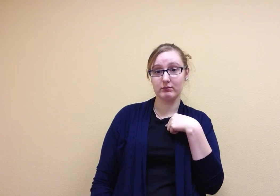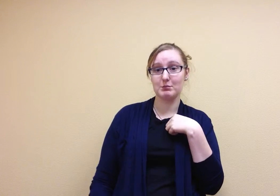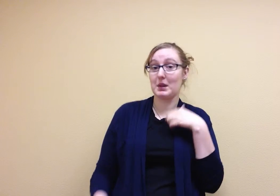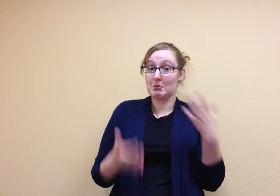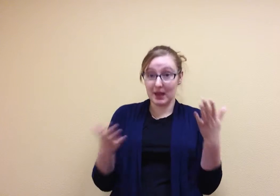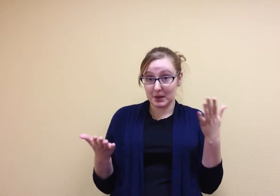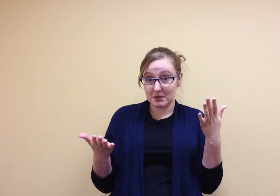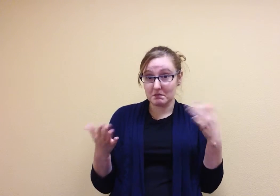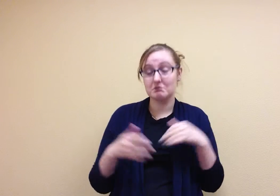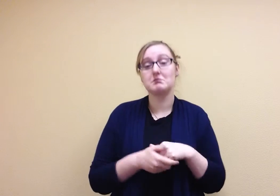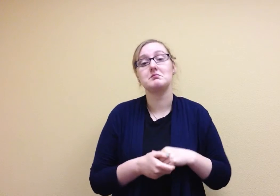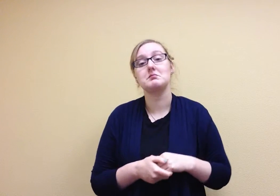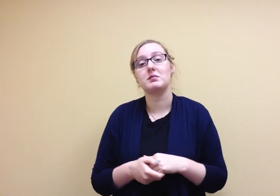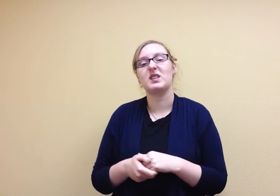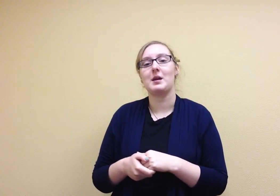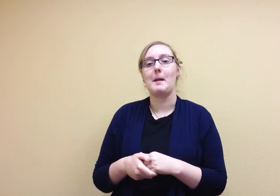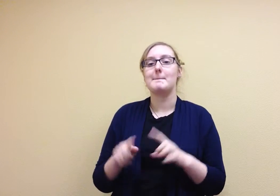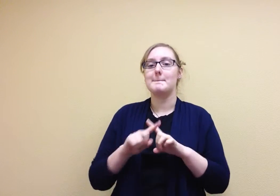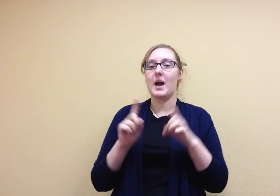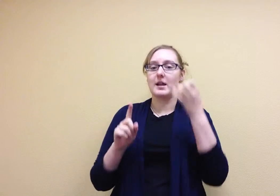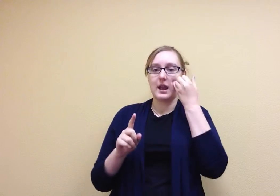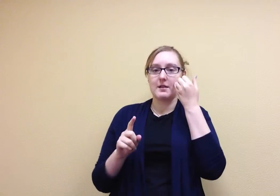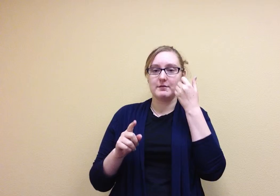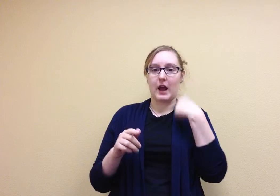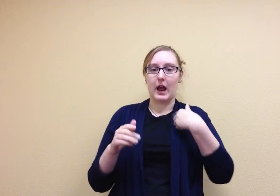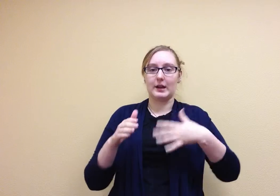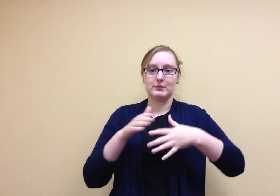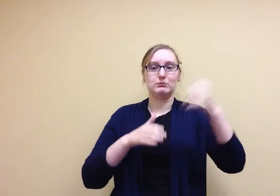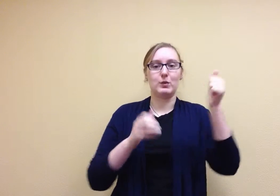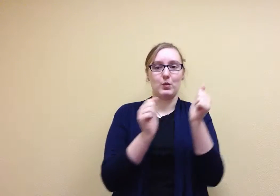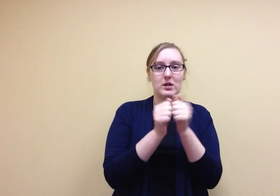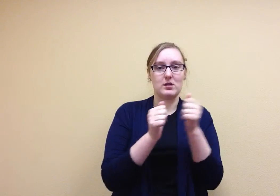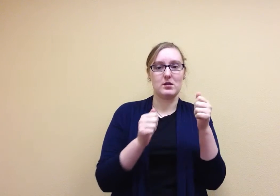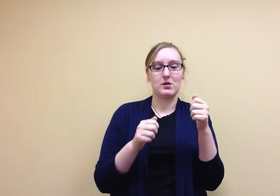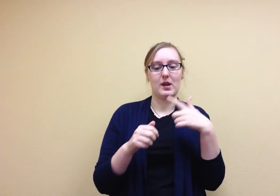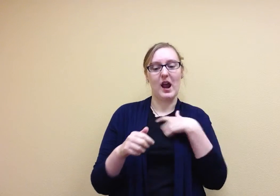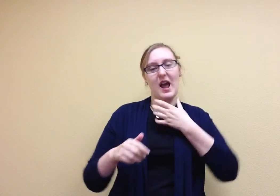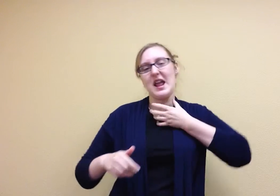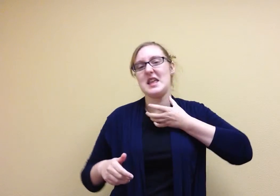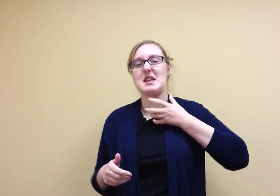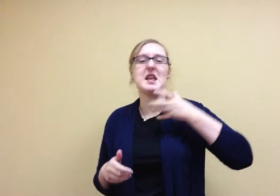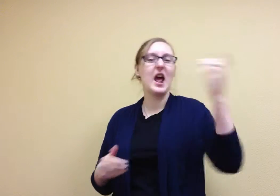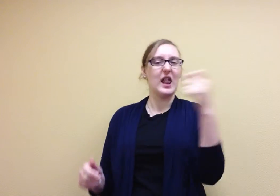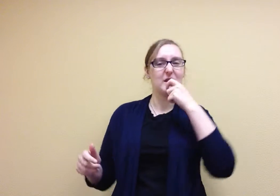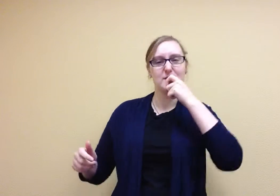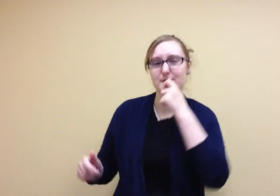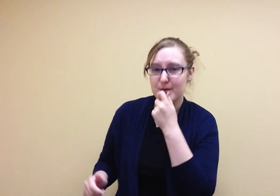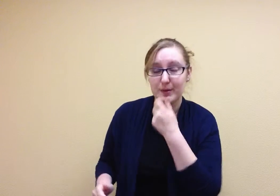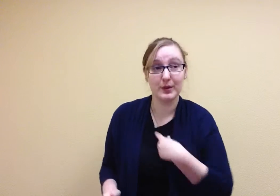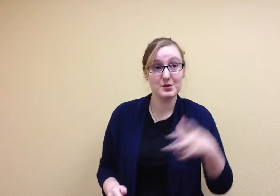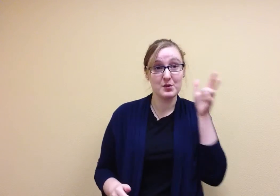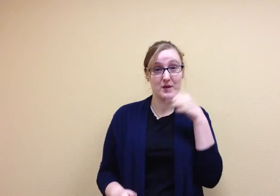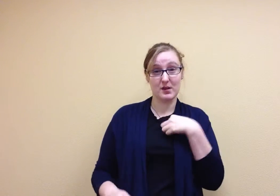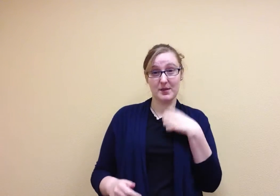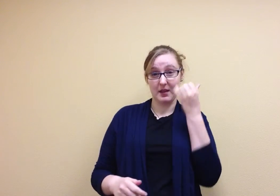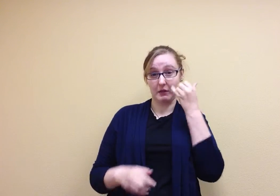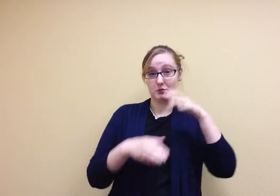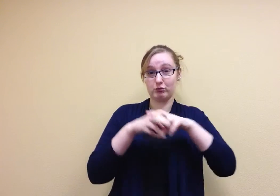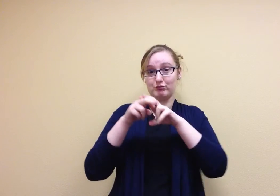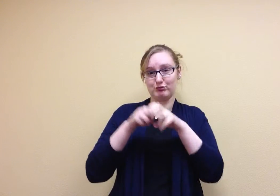Maybe. How about if I'm out there and I yell and blow my whistle really loud, will you hear me if you're at those swings? Yes.